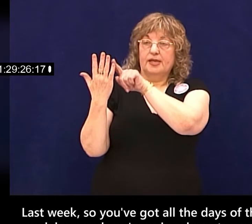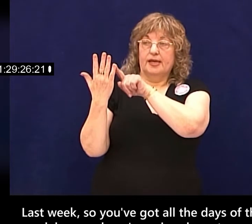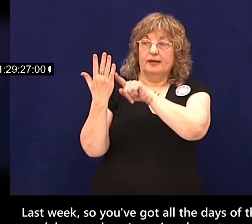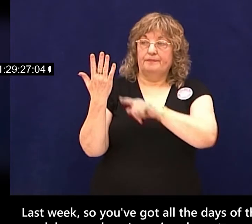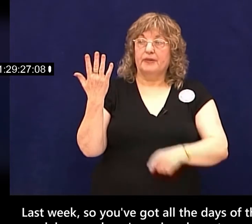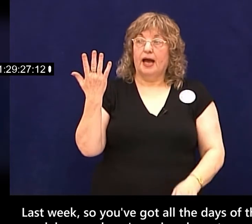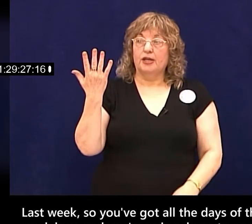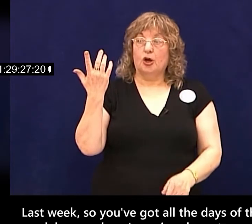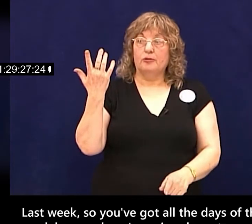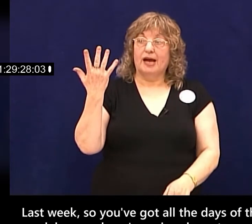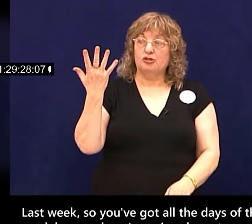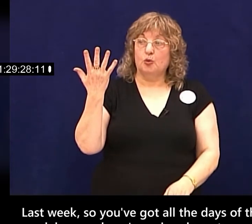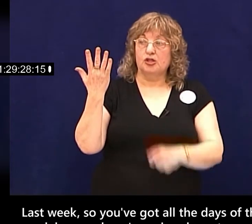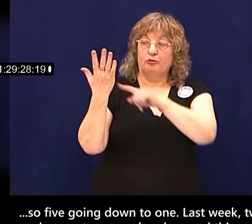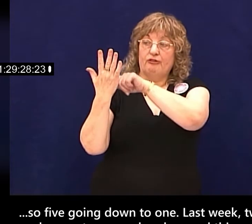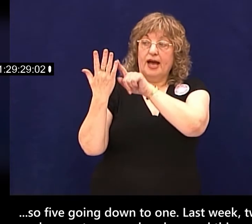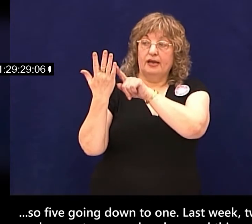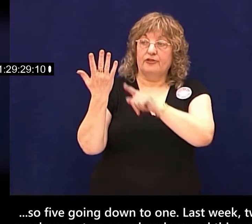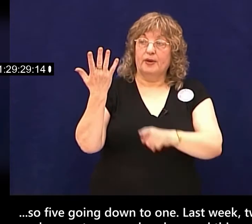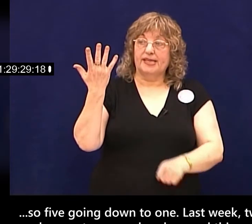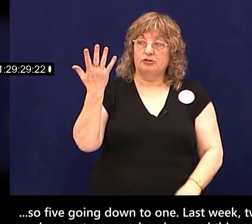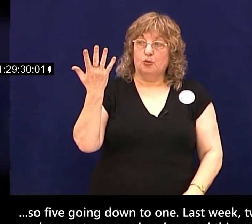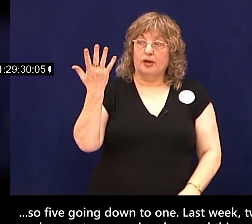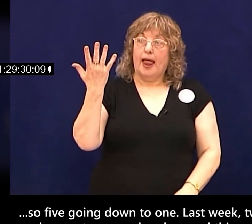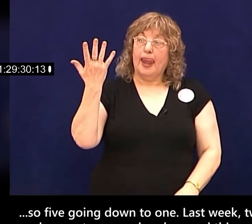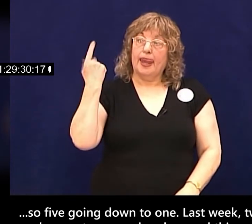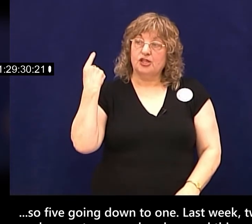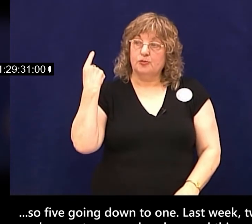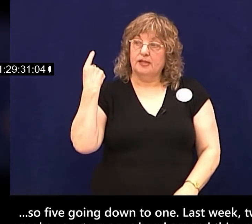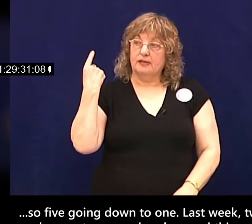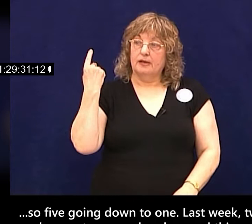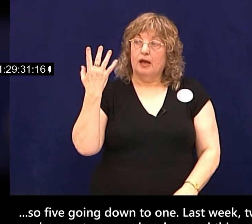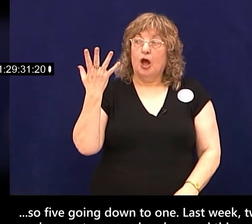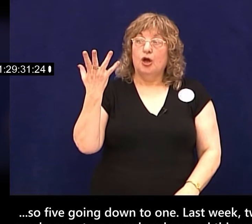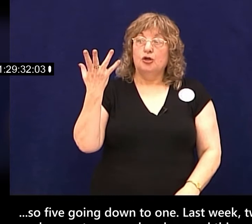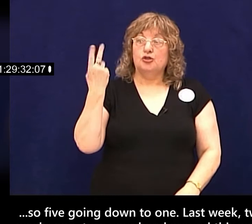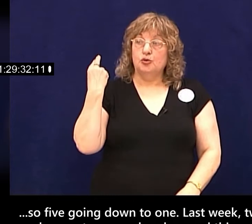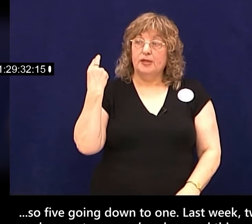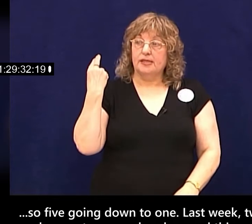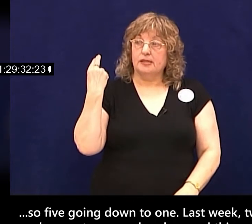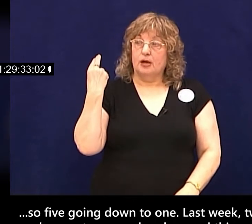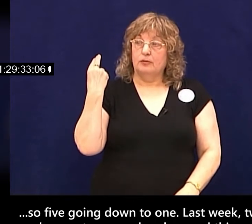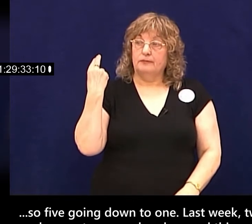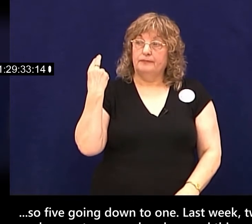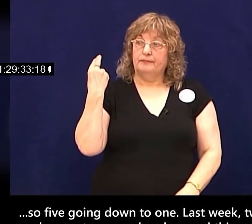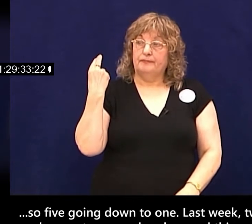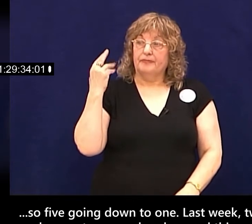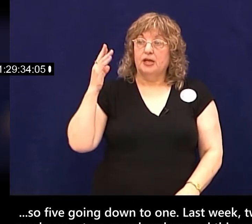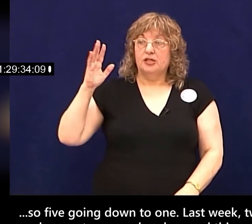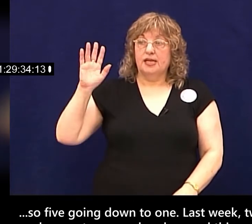here, and you're going down to one. So 5 going down to 1. Last week. 2 weeks ago. Turn your